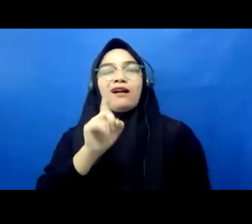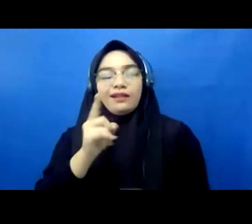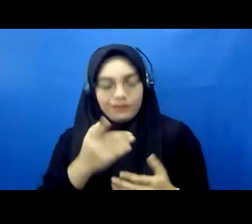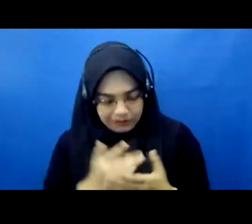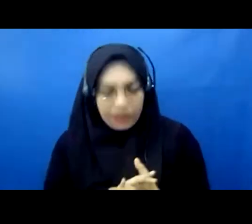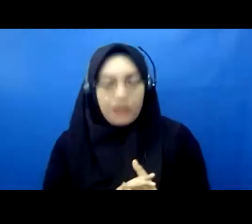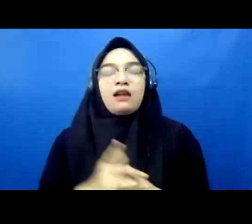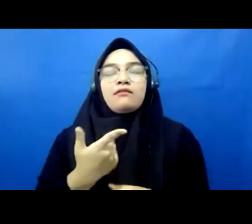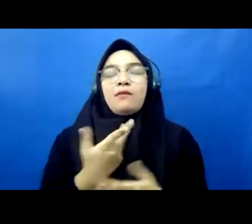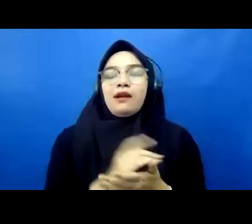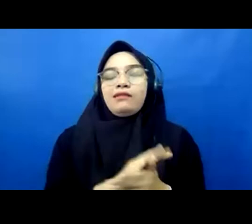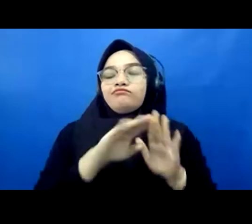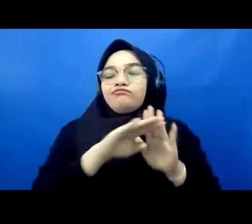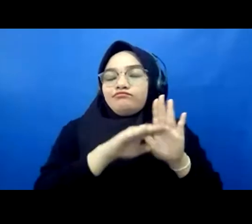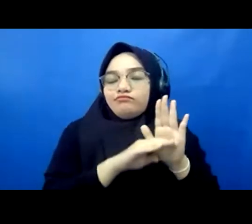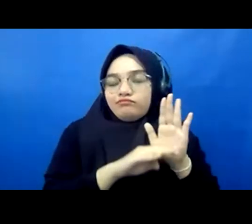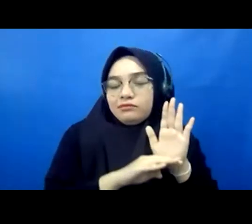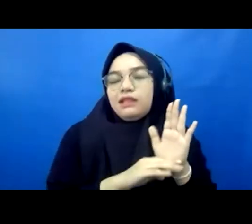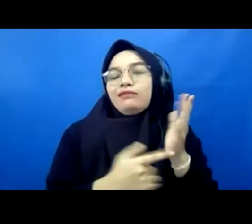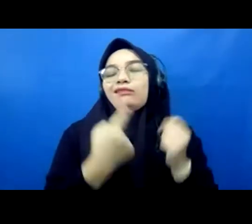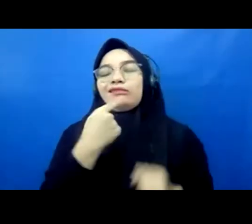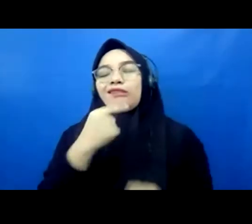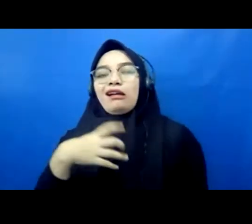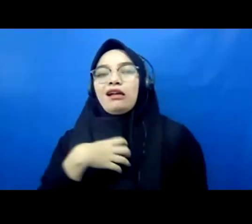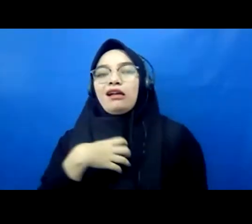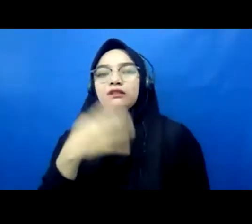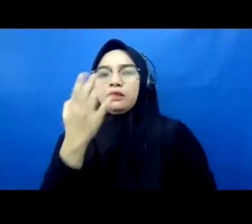program. Through this initiative,